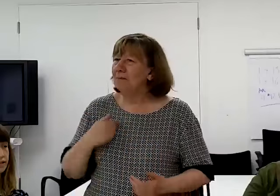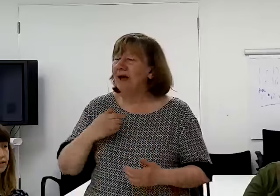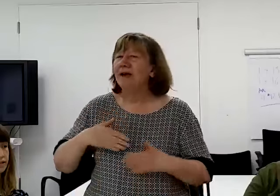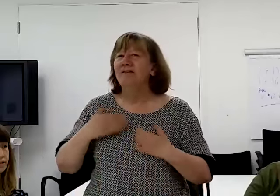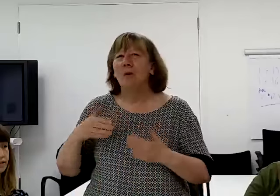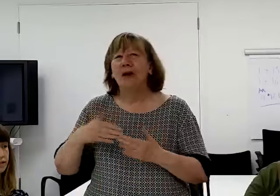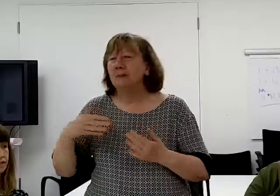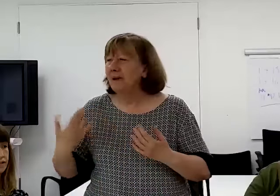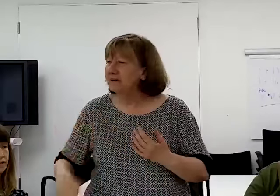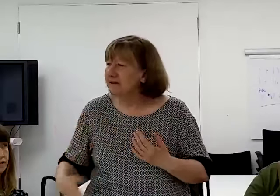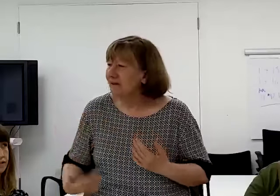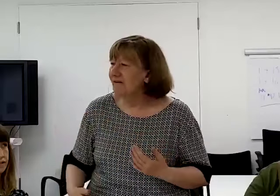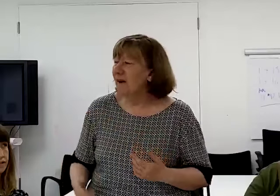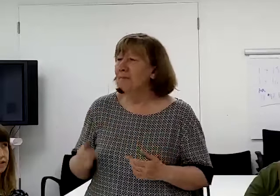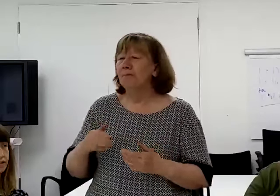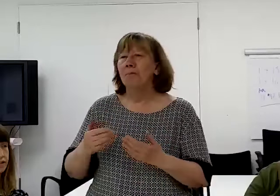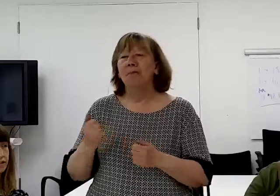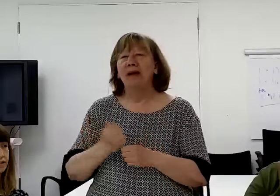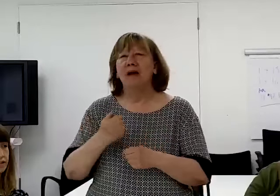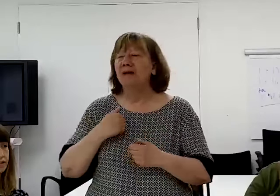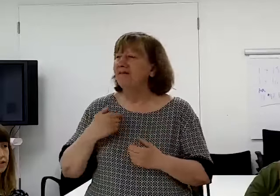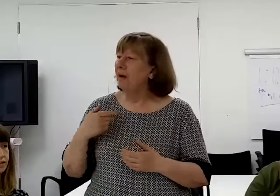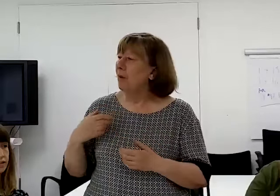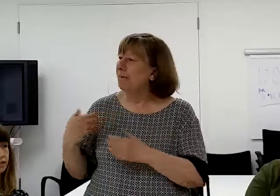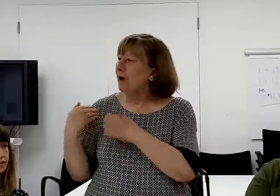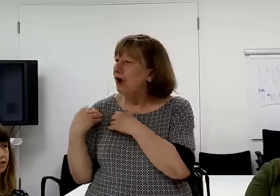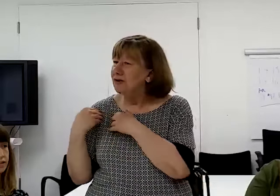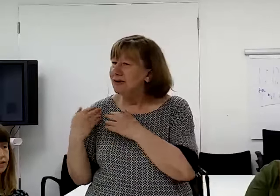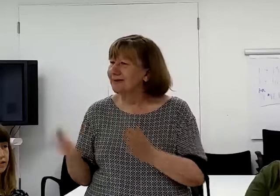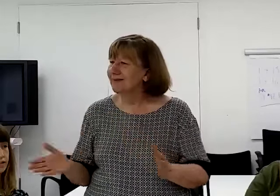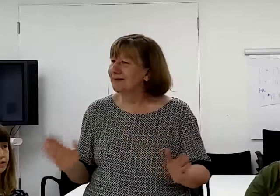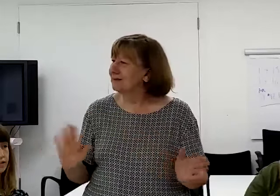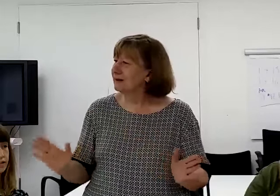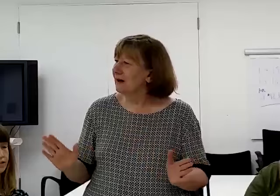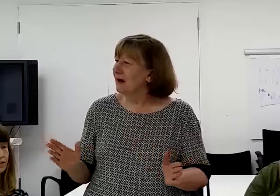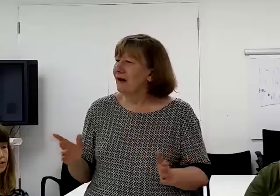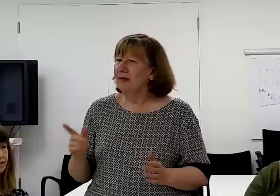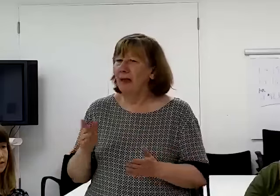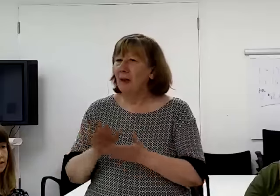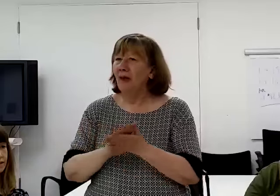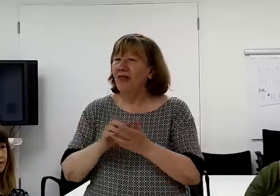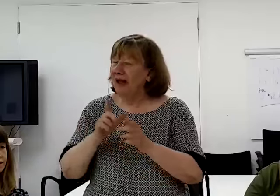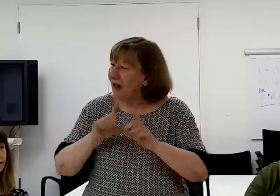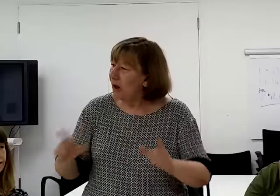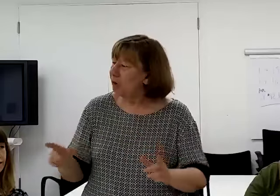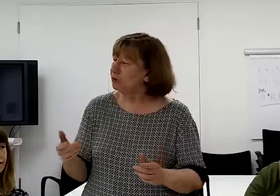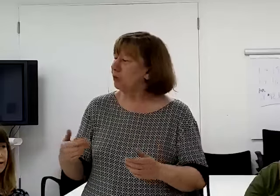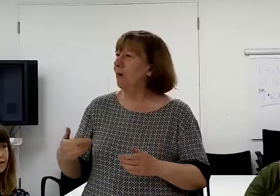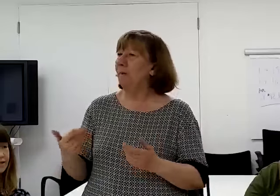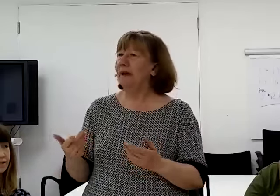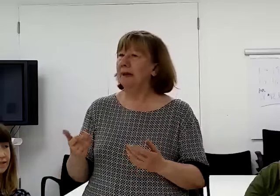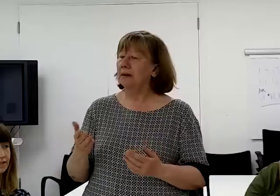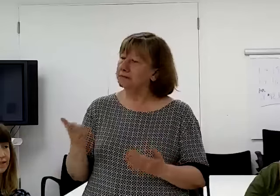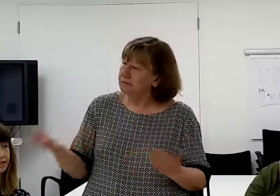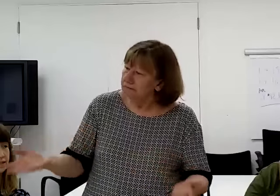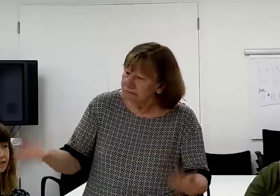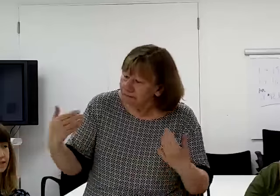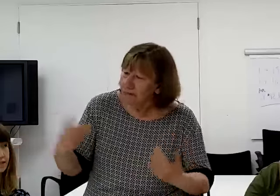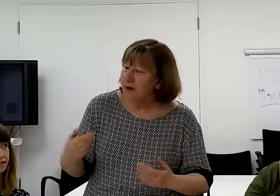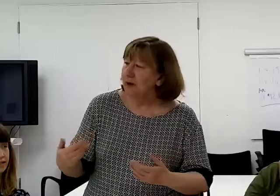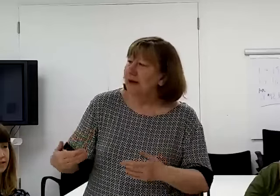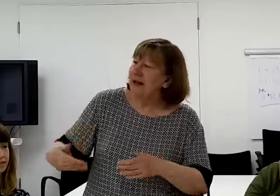They won't use language that makes us feel bad, that makes us feel expensive, that makes us feel like a burden.